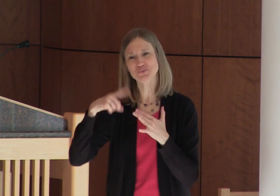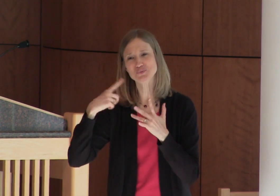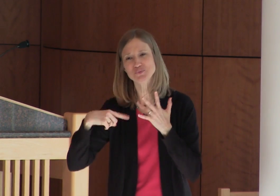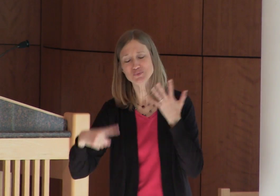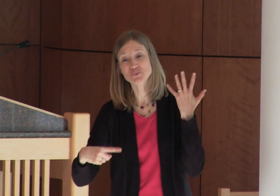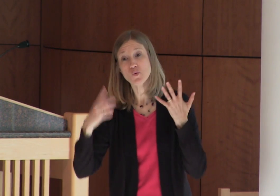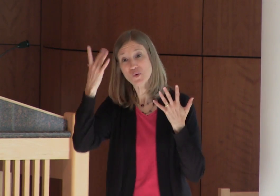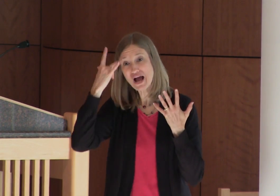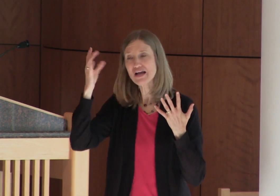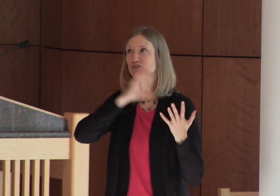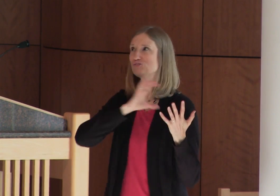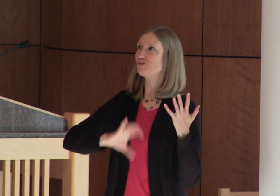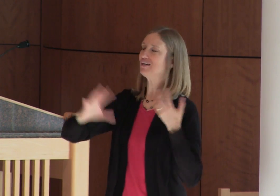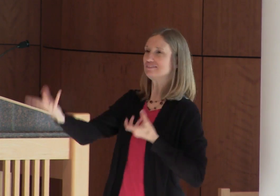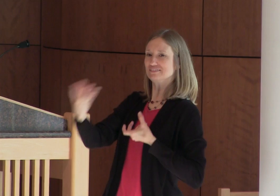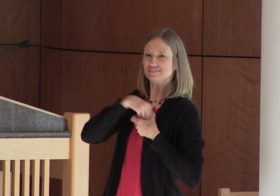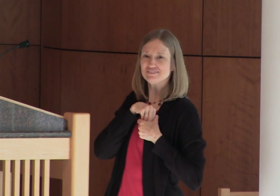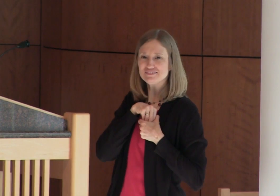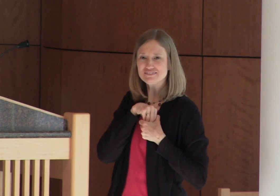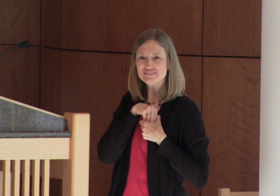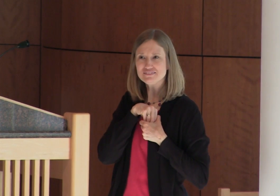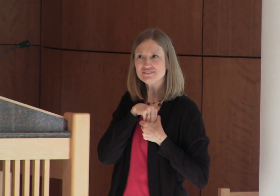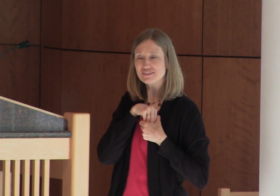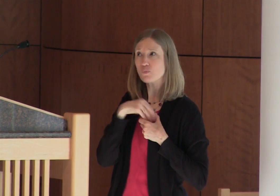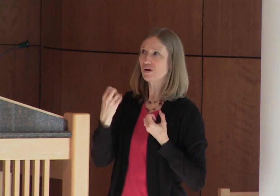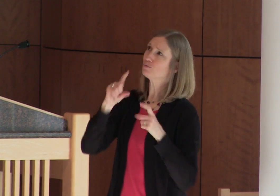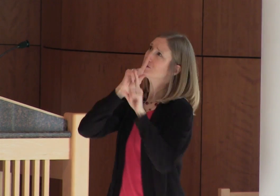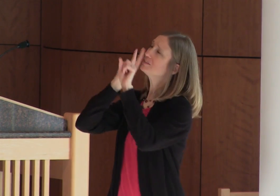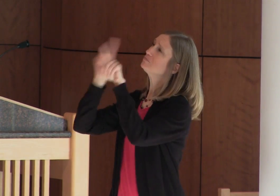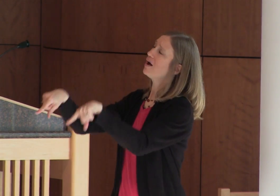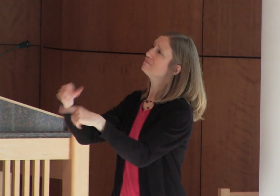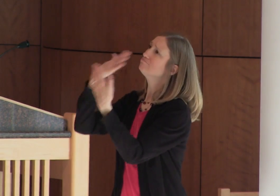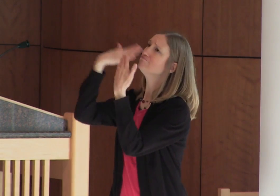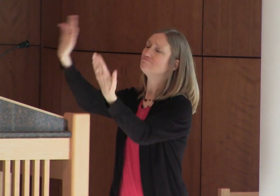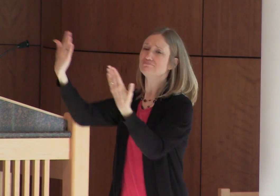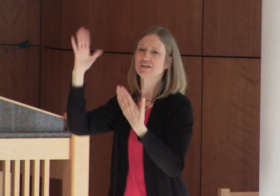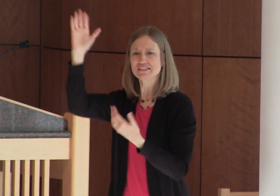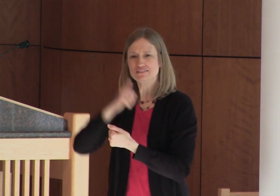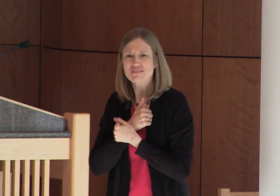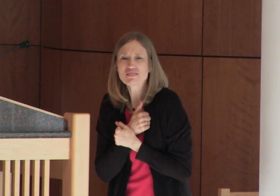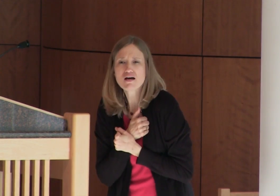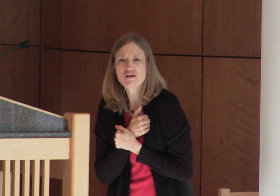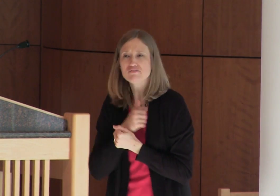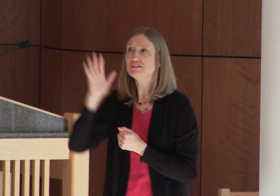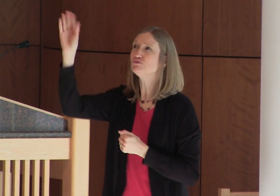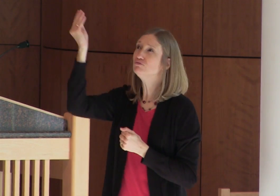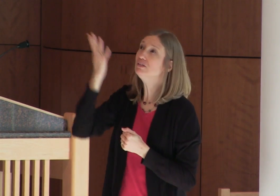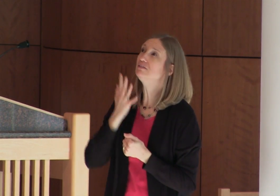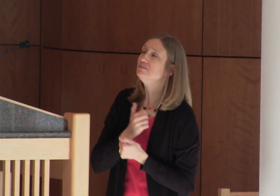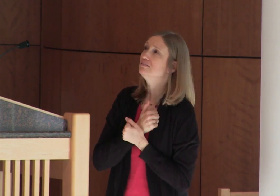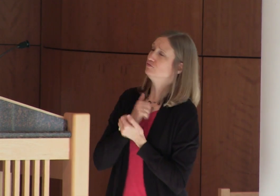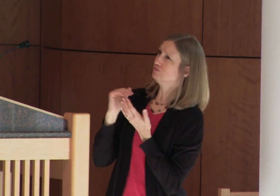of Christ, as a response to God's love that had embraced them and had made them new.